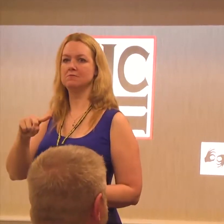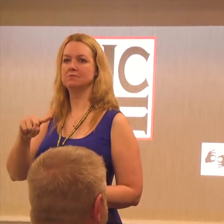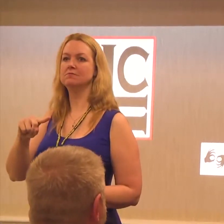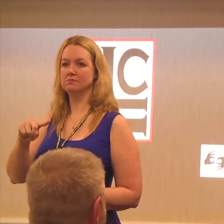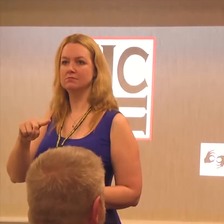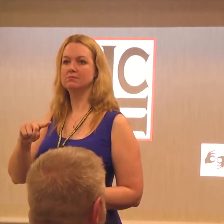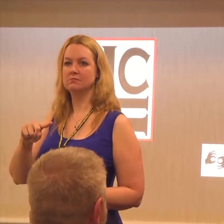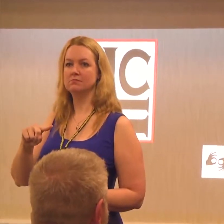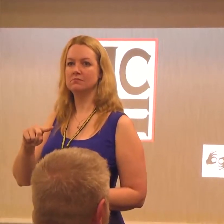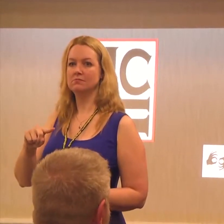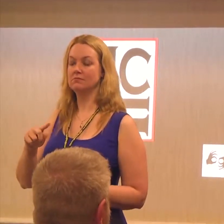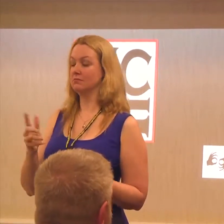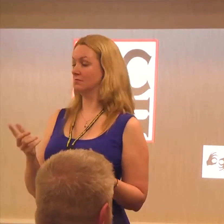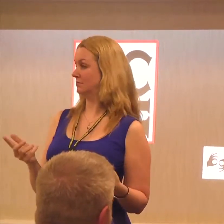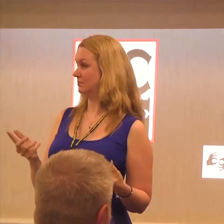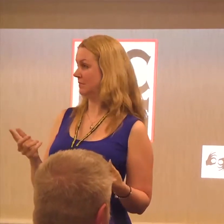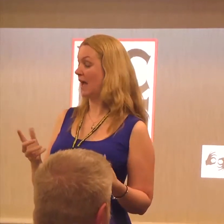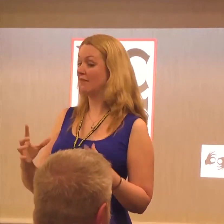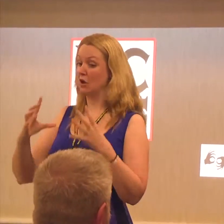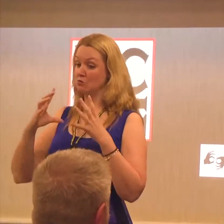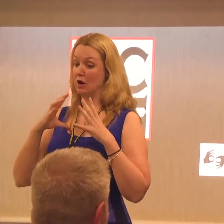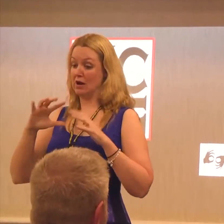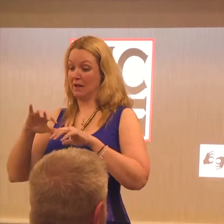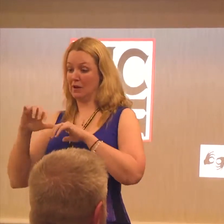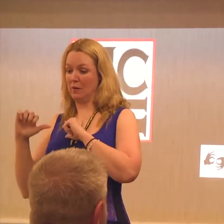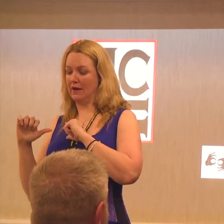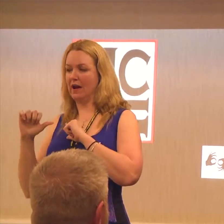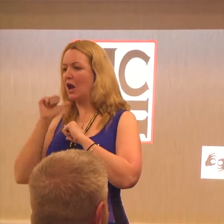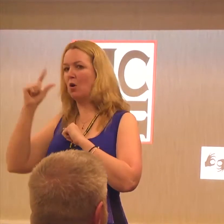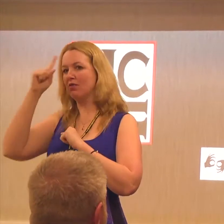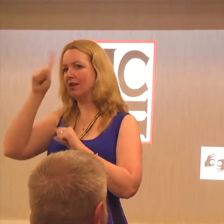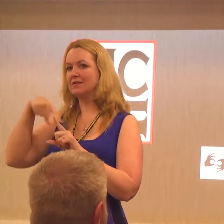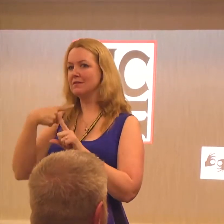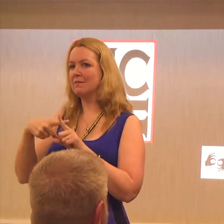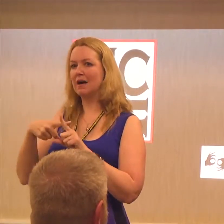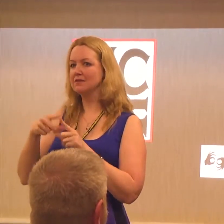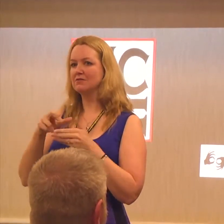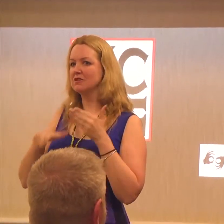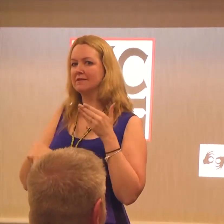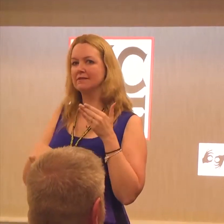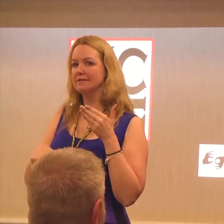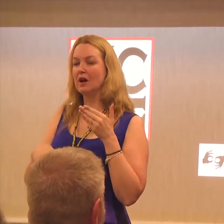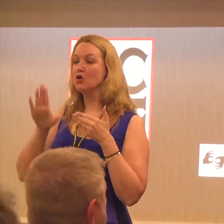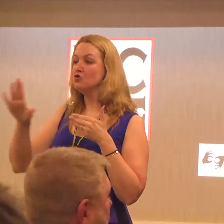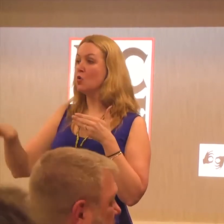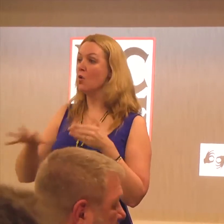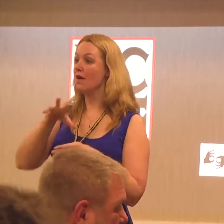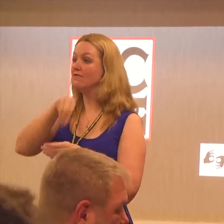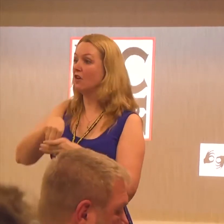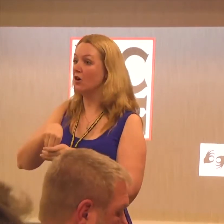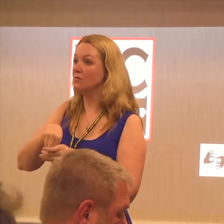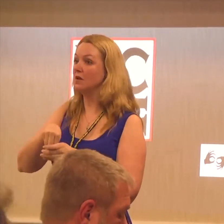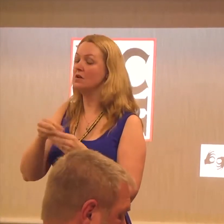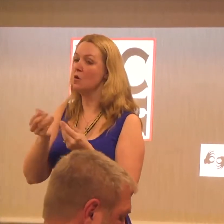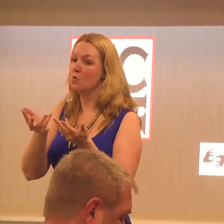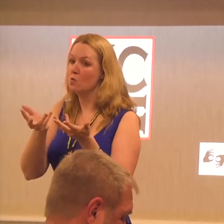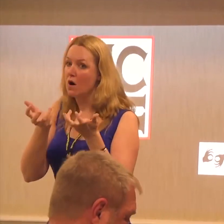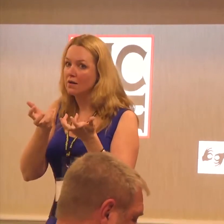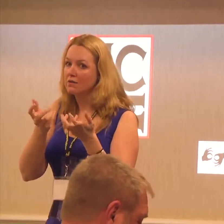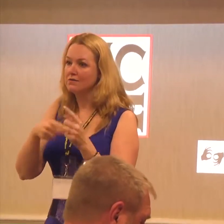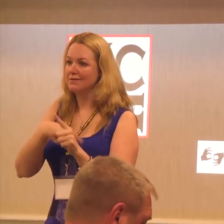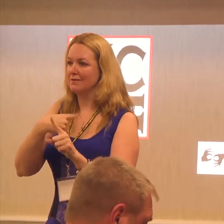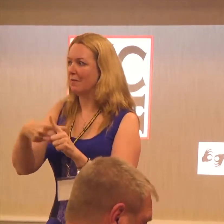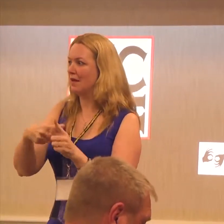As you can tell, I don't think taking a break or backing away is a good thing. Your involvement is not only wanted,